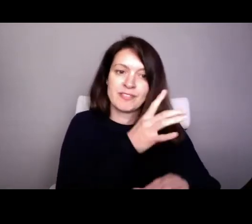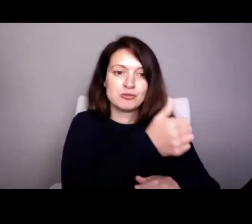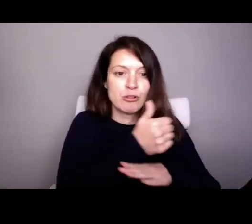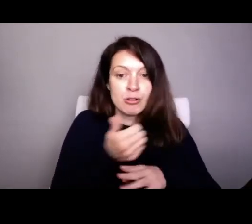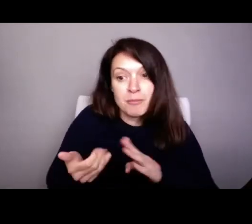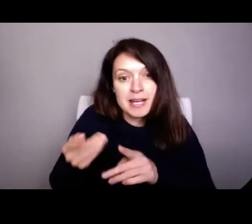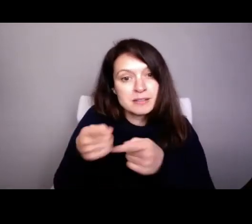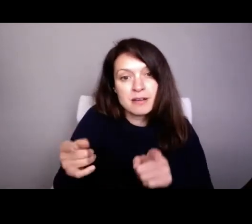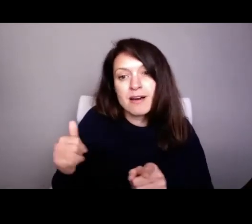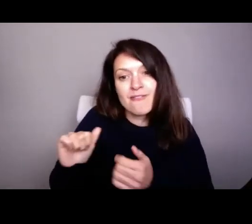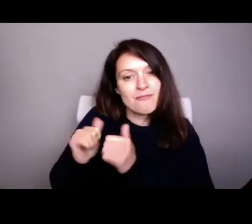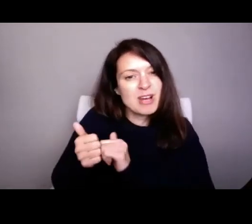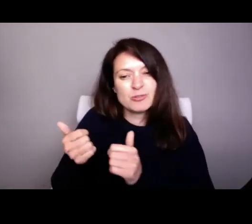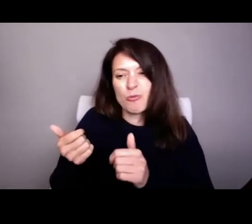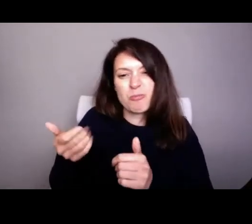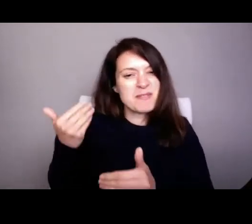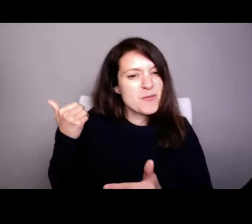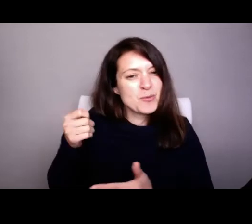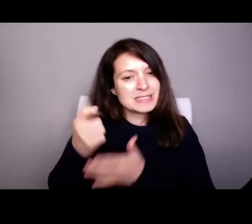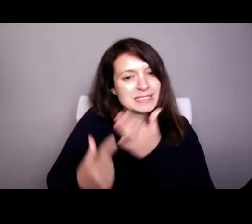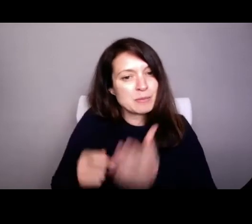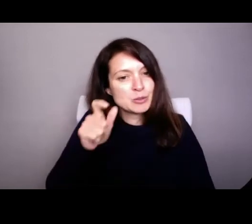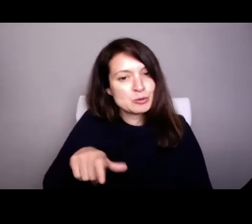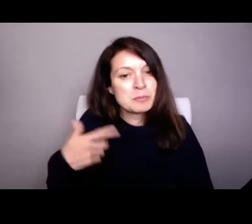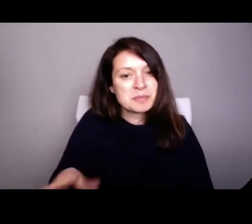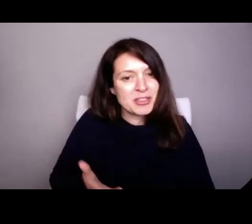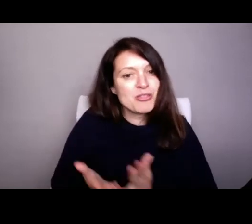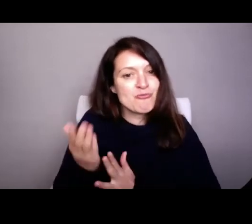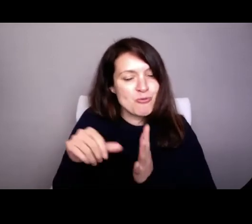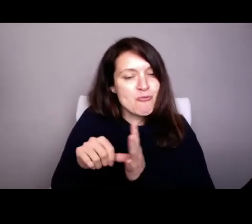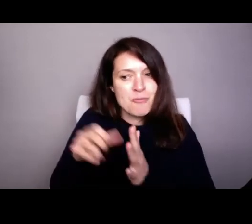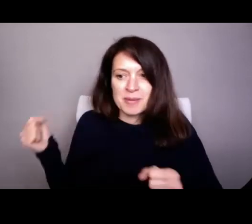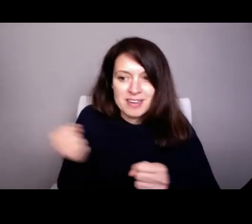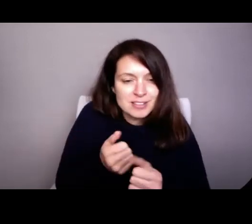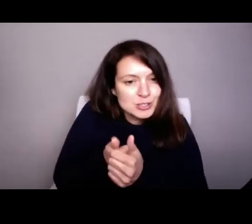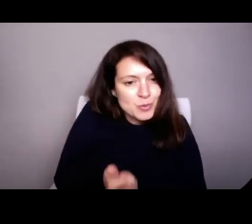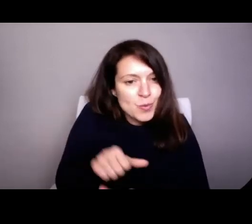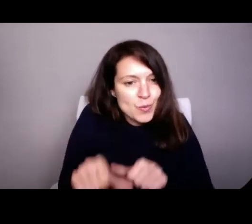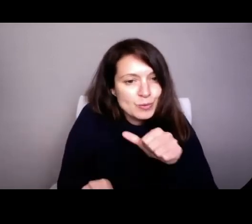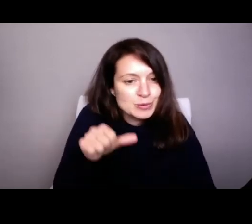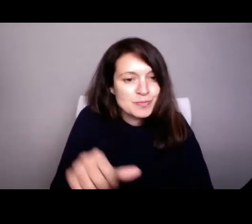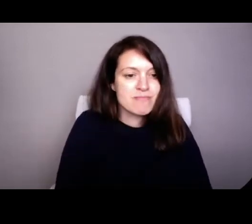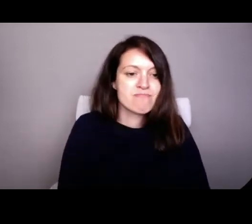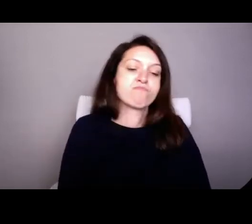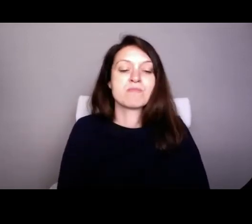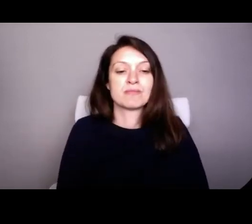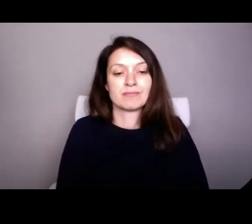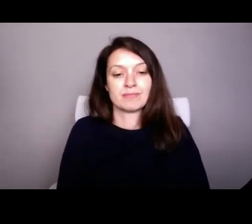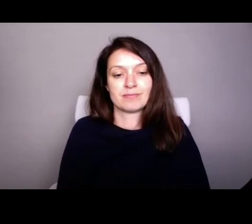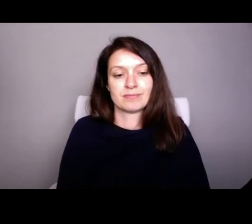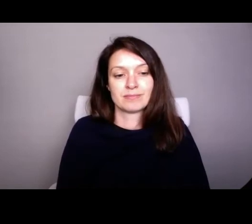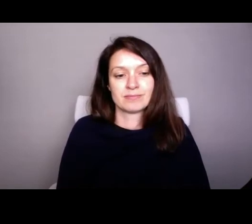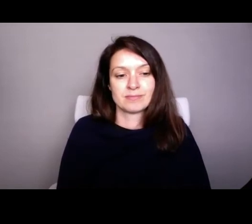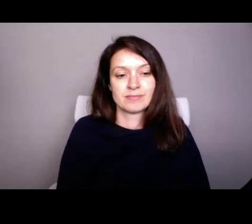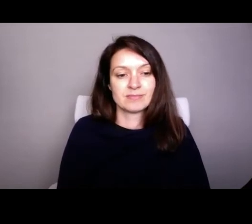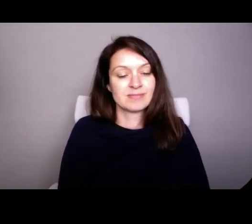sector. And the sixth one was around the individual, and really that was a concept and kind of results that came through throughout the